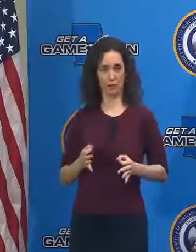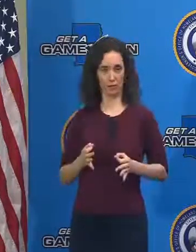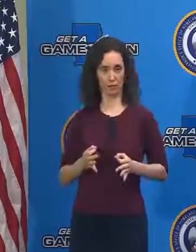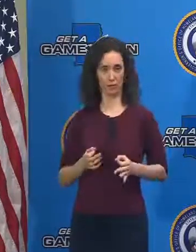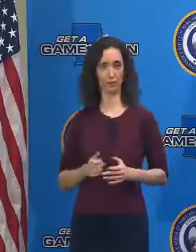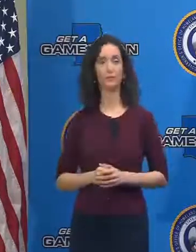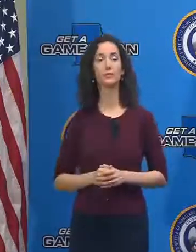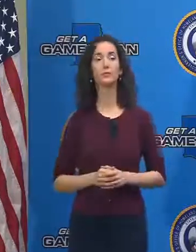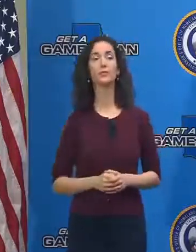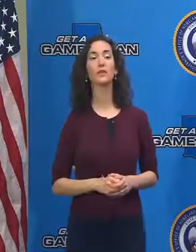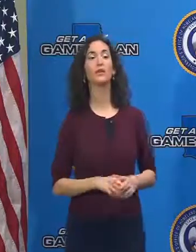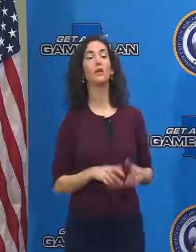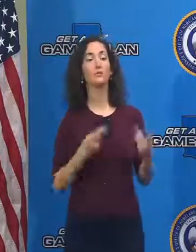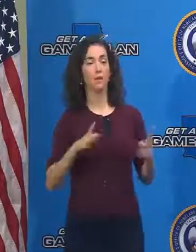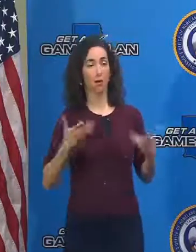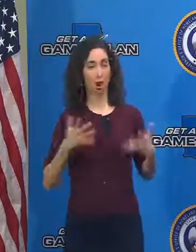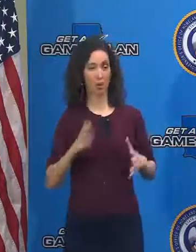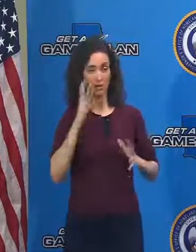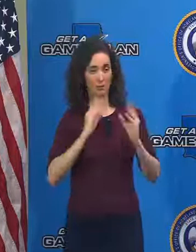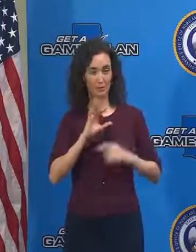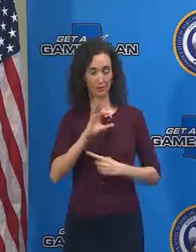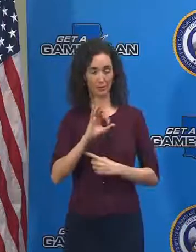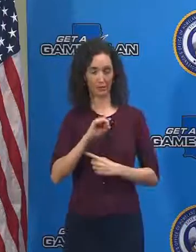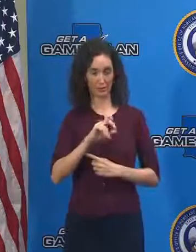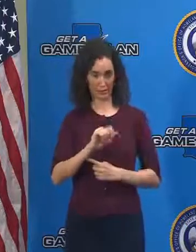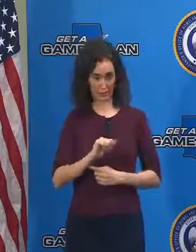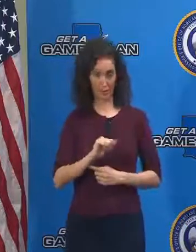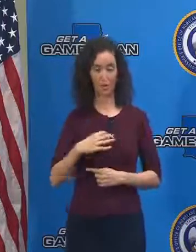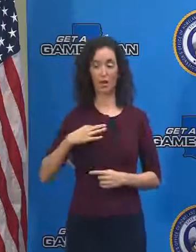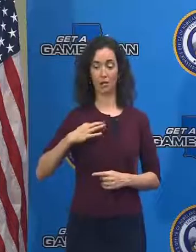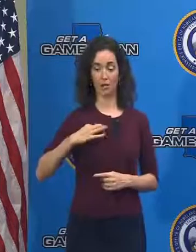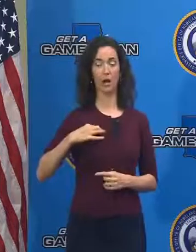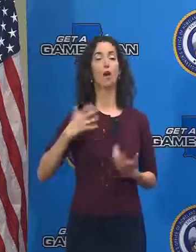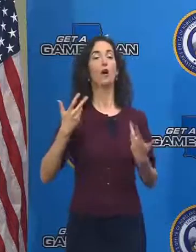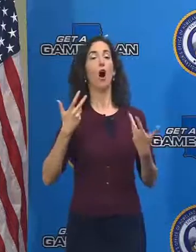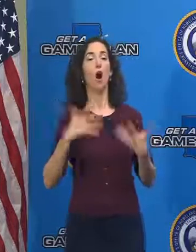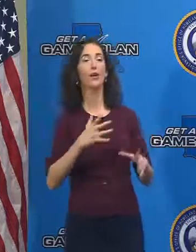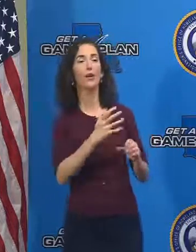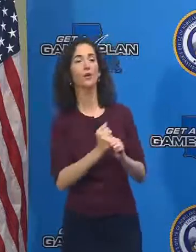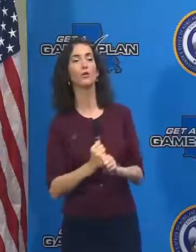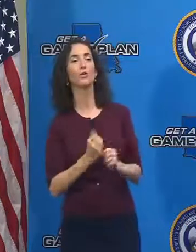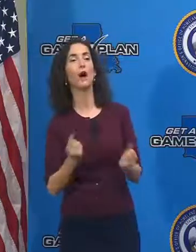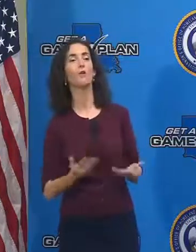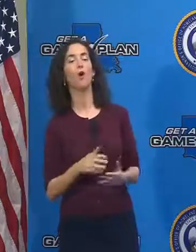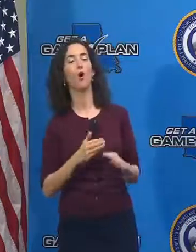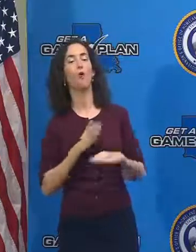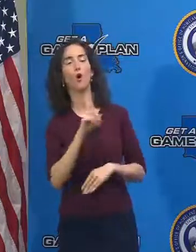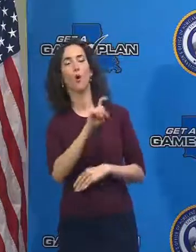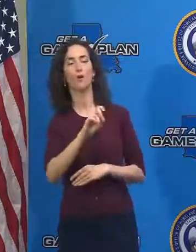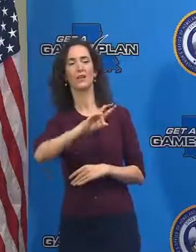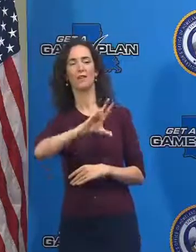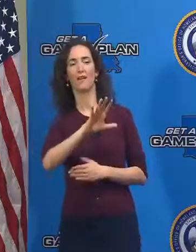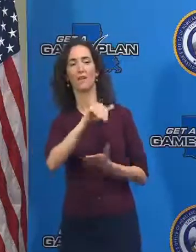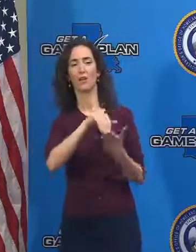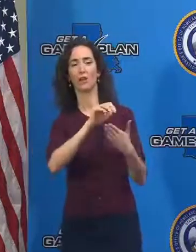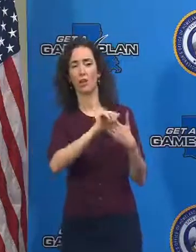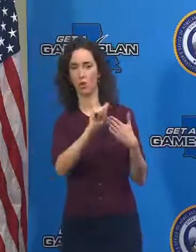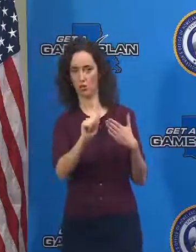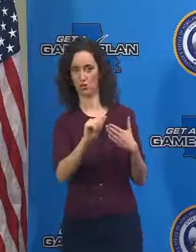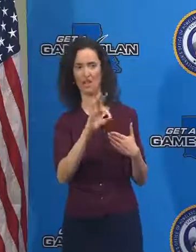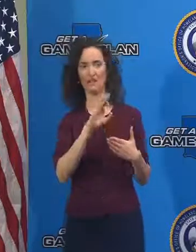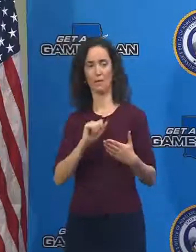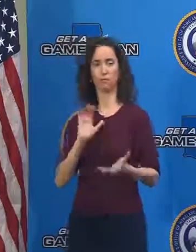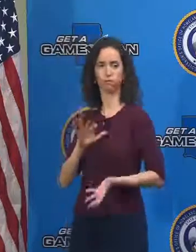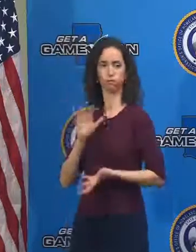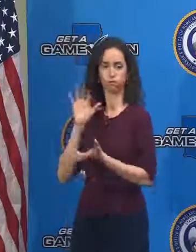Survivors that are applying and receiving assistance to date have received more than $175 million from FEMA through our individual assistance program. And